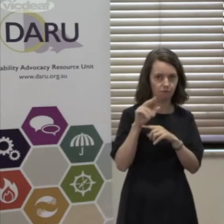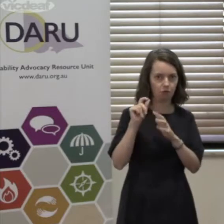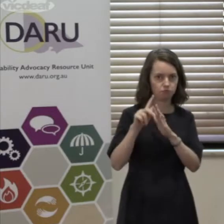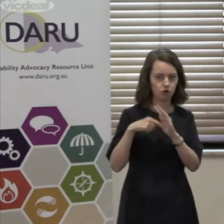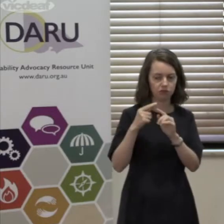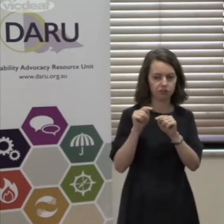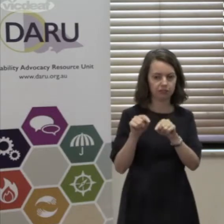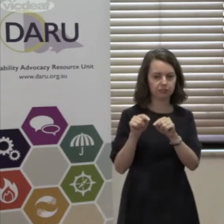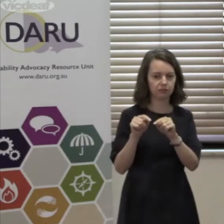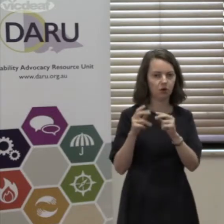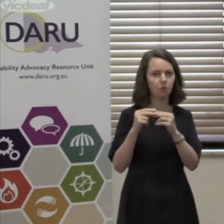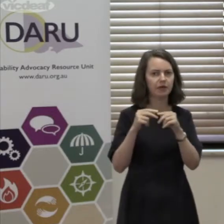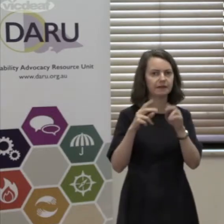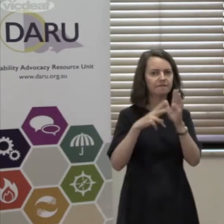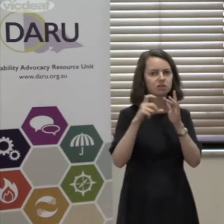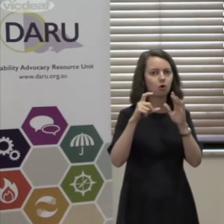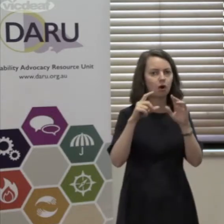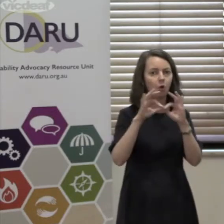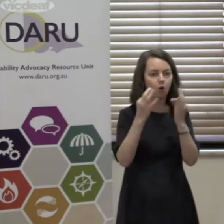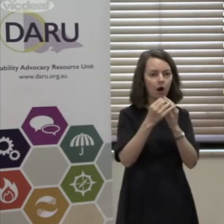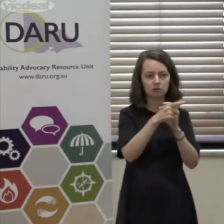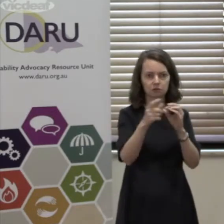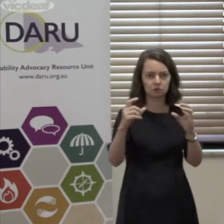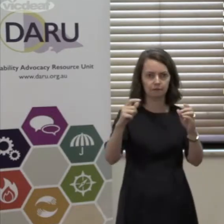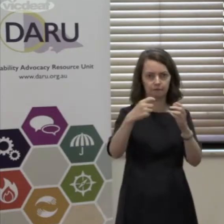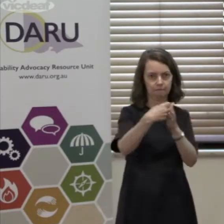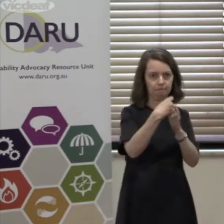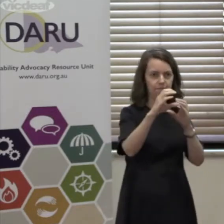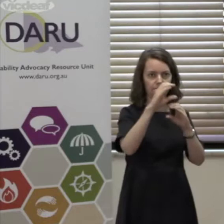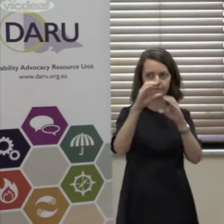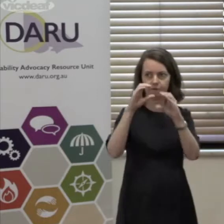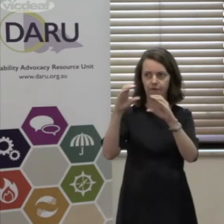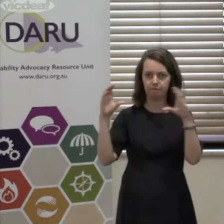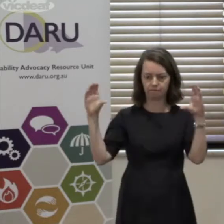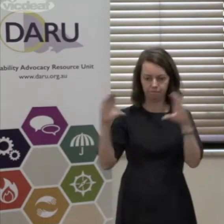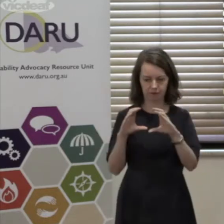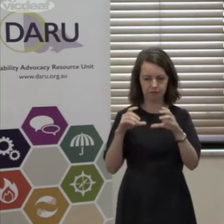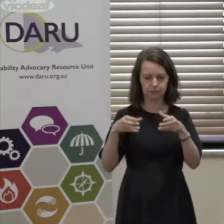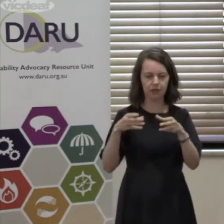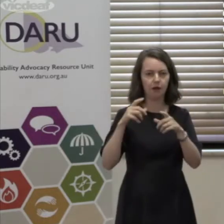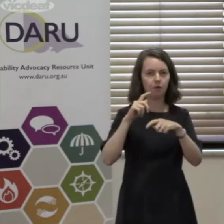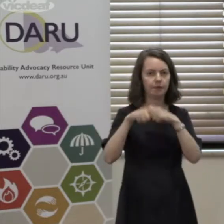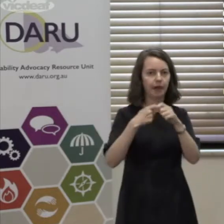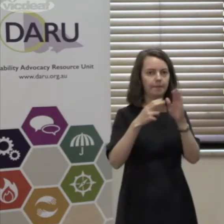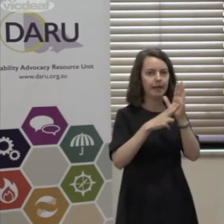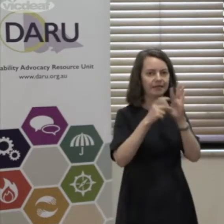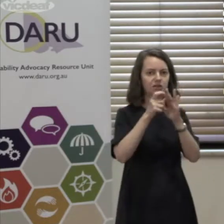as together with a lot of Victorian-based organisations. On the NDIS transition support